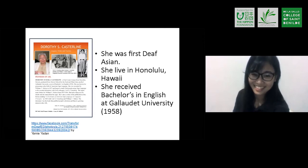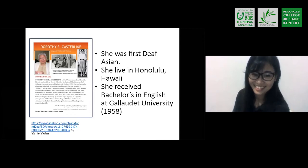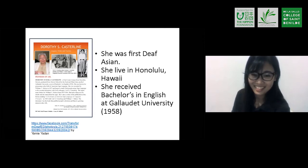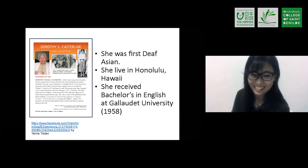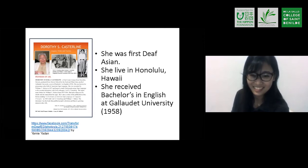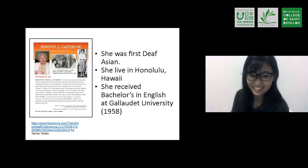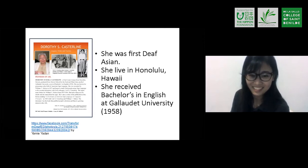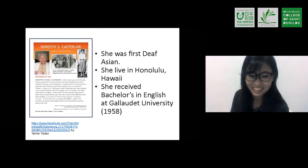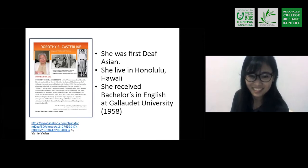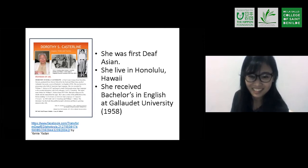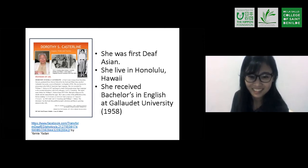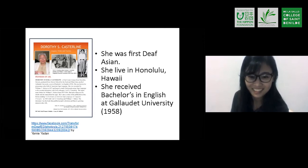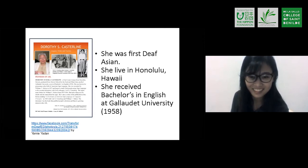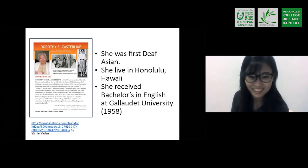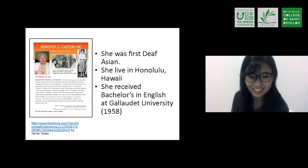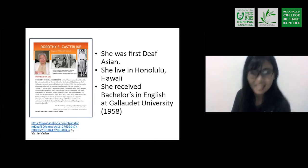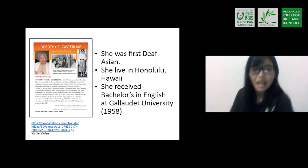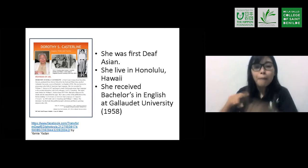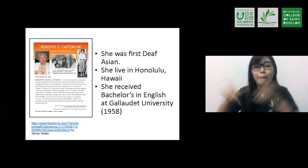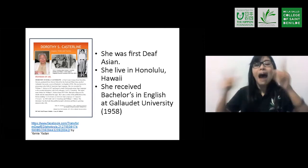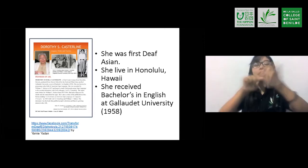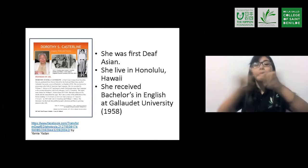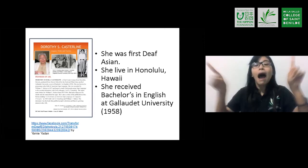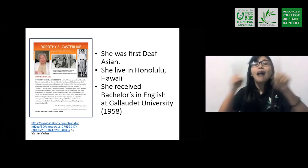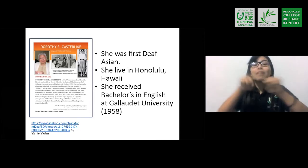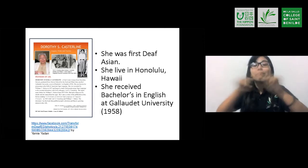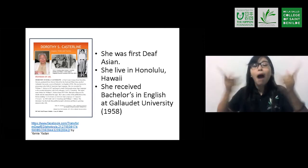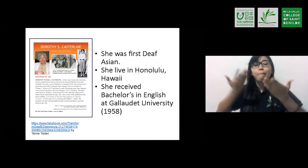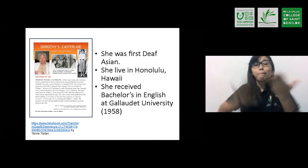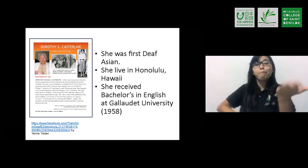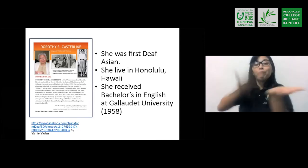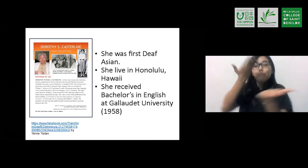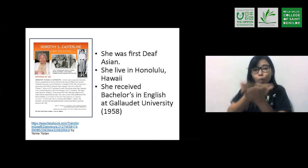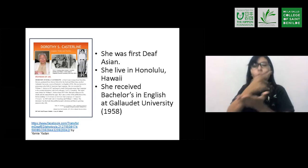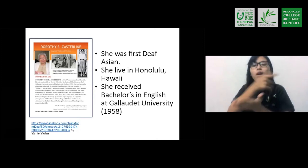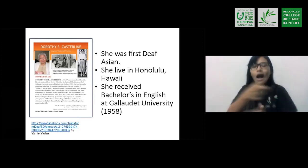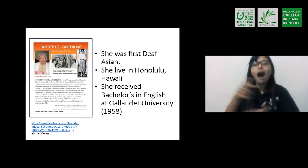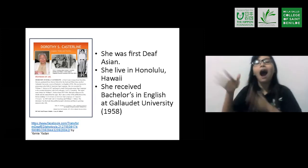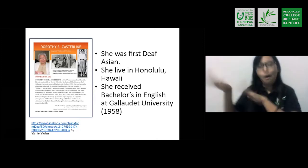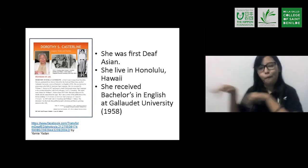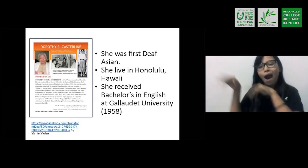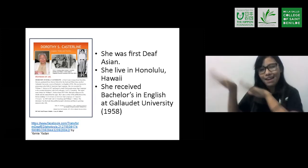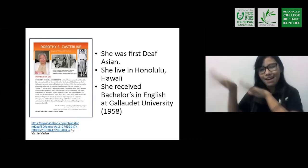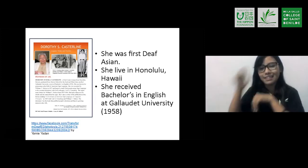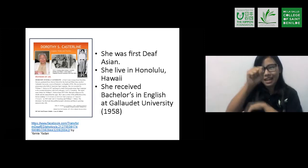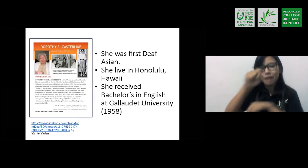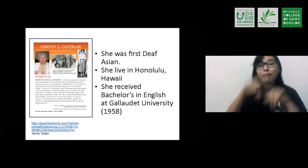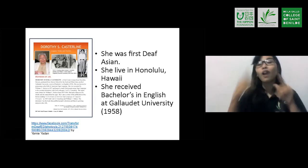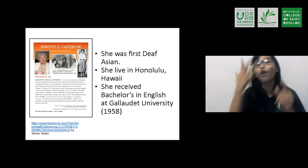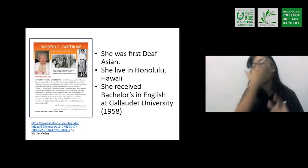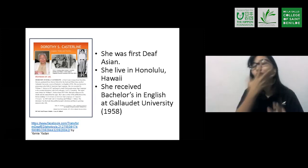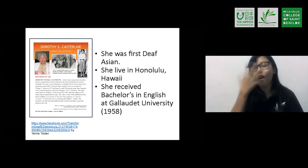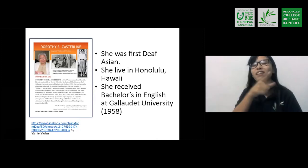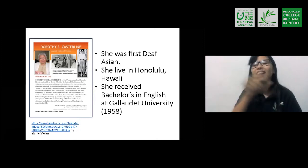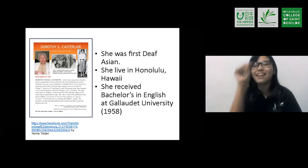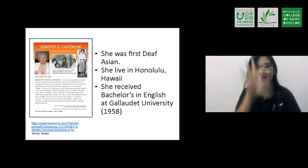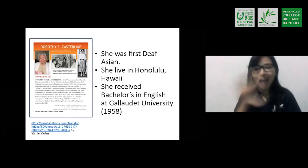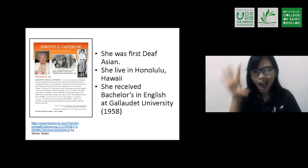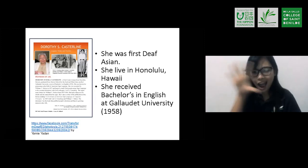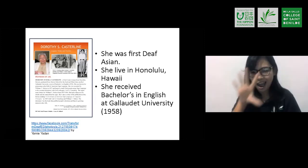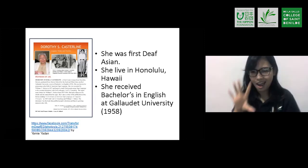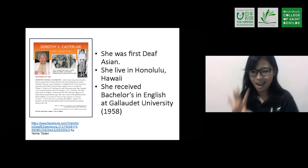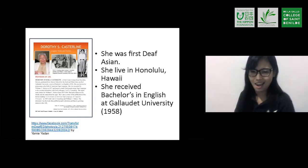and she was the first Asian to enroll at Gallaudet. But she was born in Hawaii.